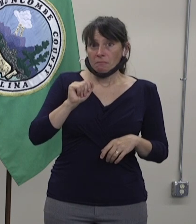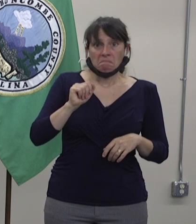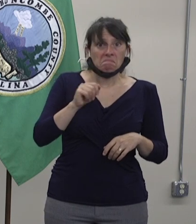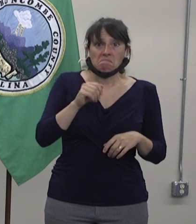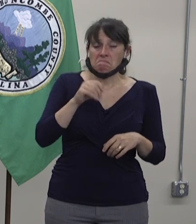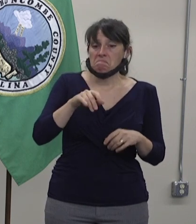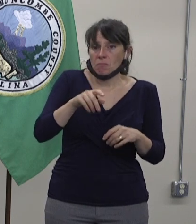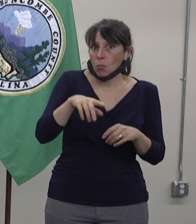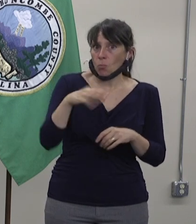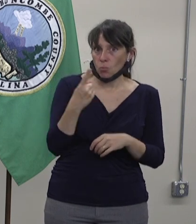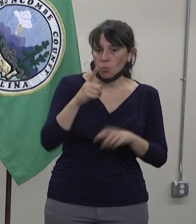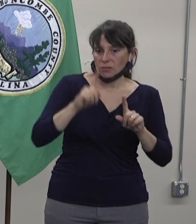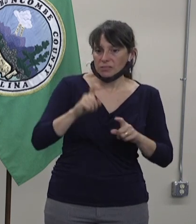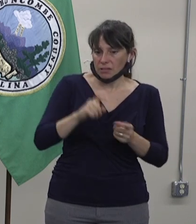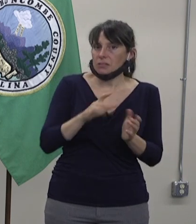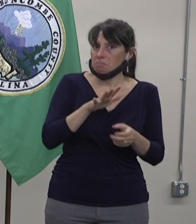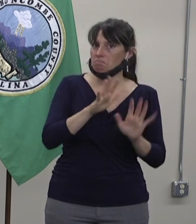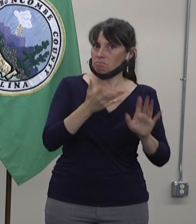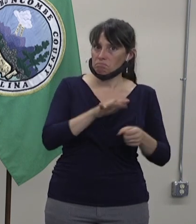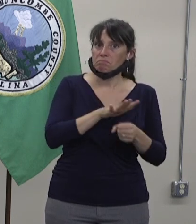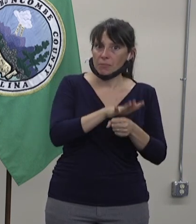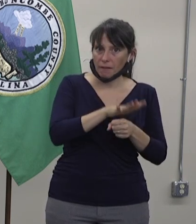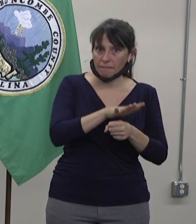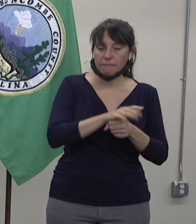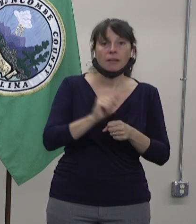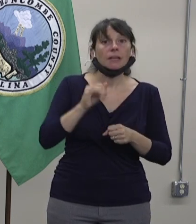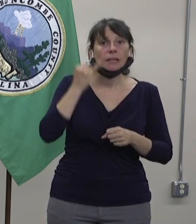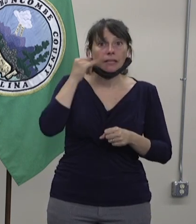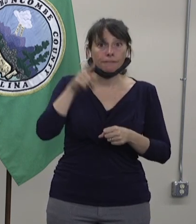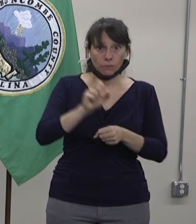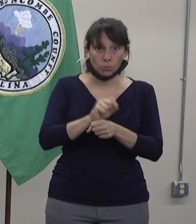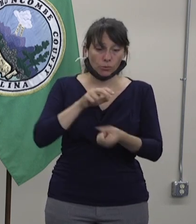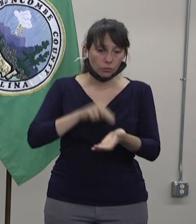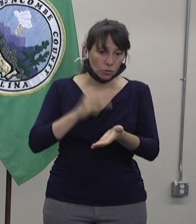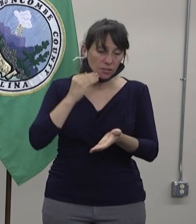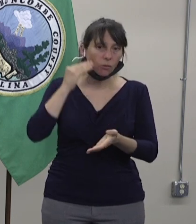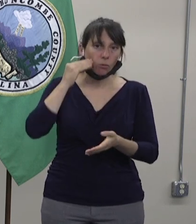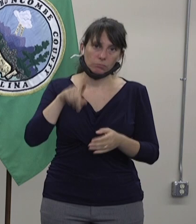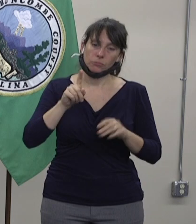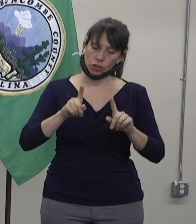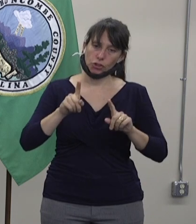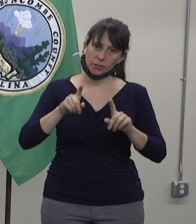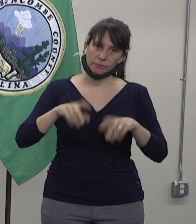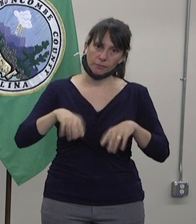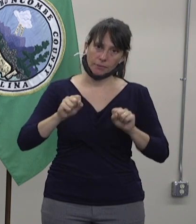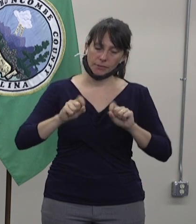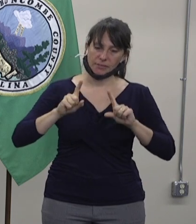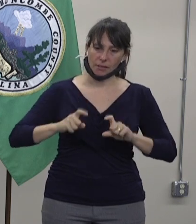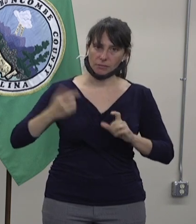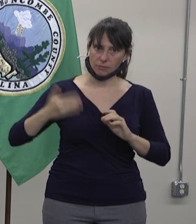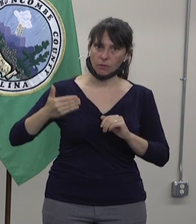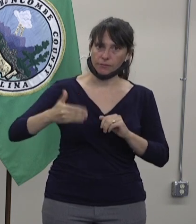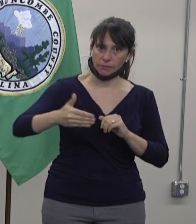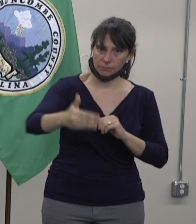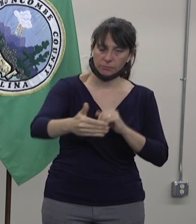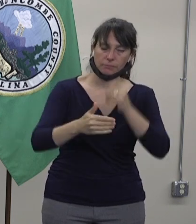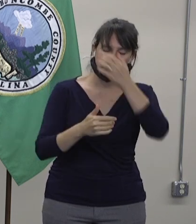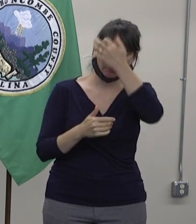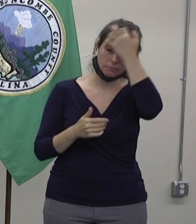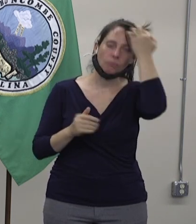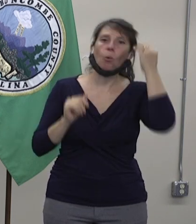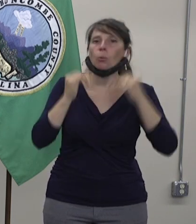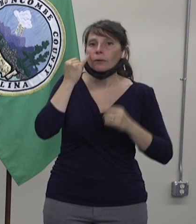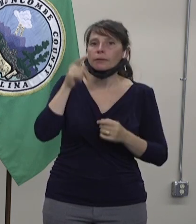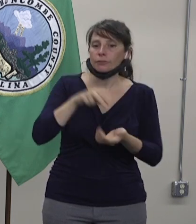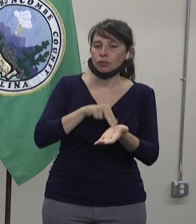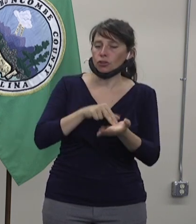to be retested by a healthcare provider or public health nurse, or if your situation changes. If you do not